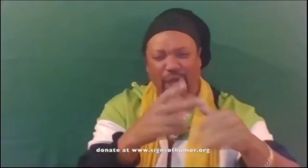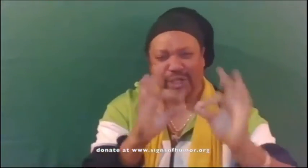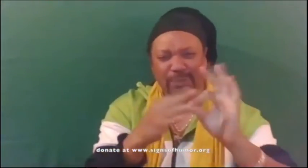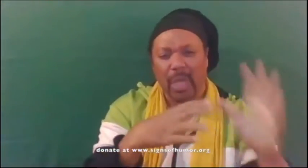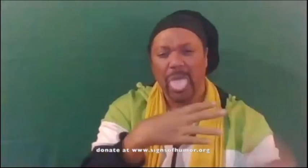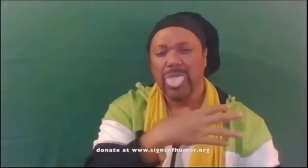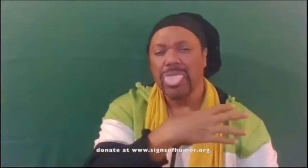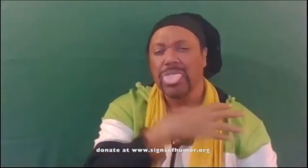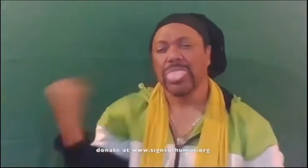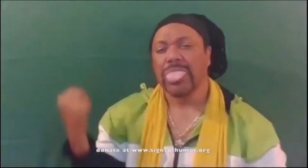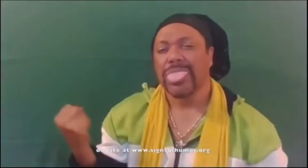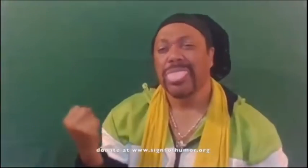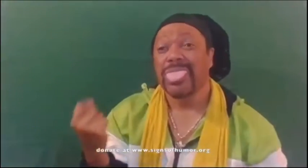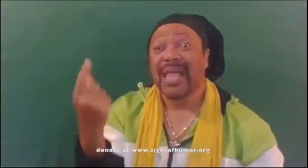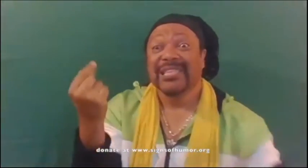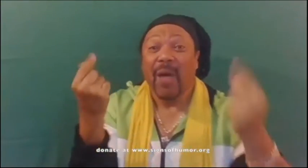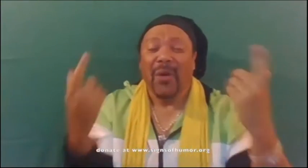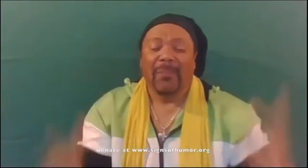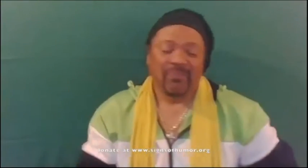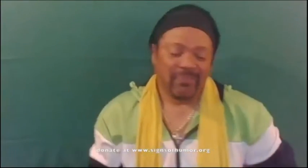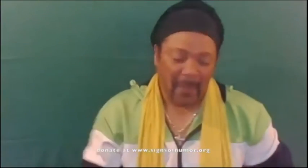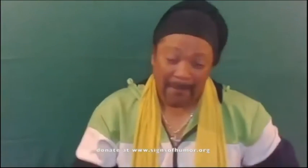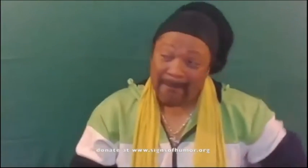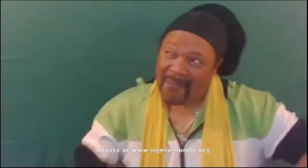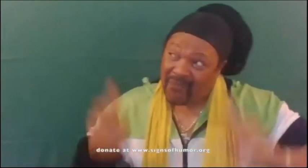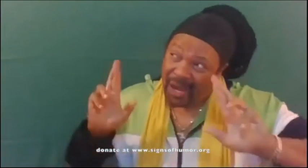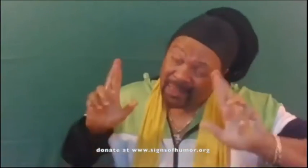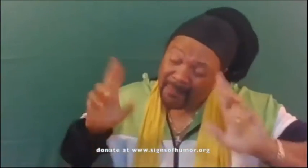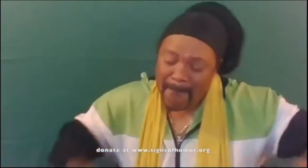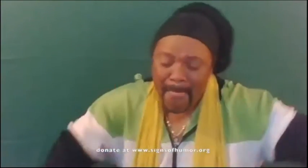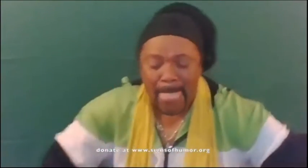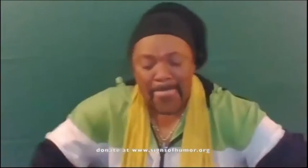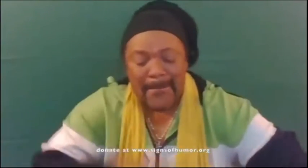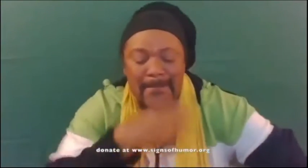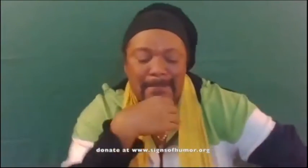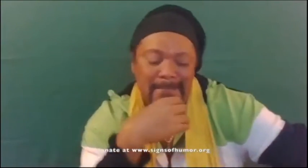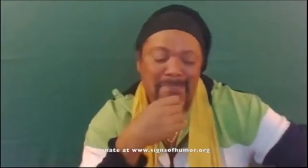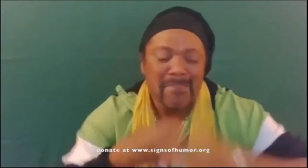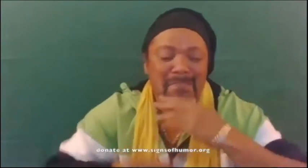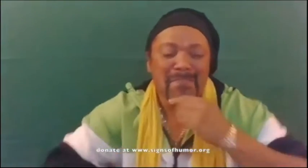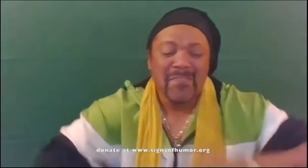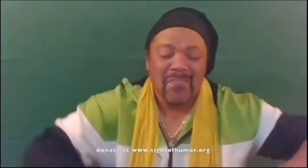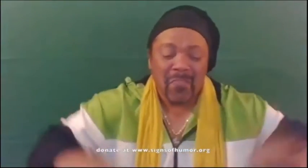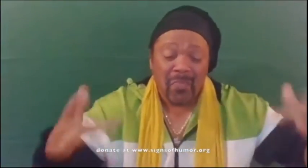go to the third type of interpreter who just got this in their mind, right? They be like, you got, follow me